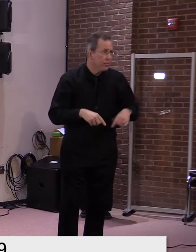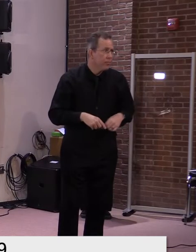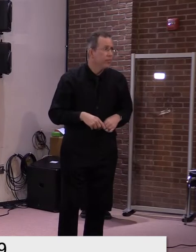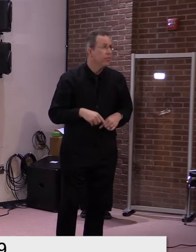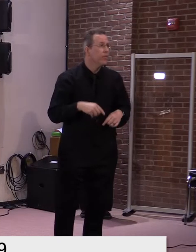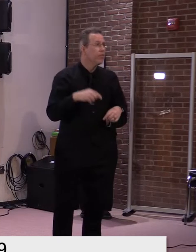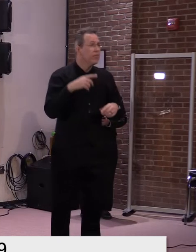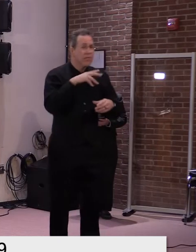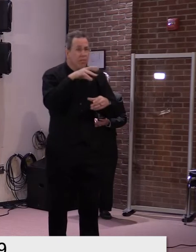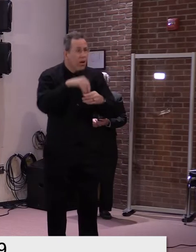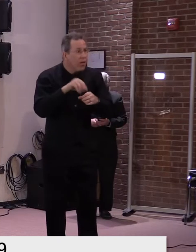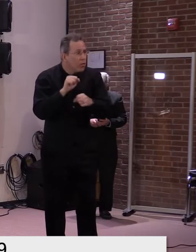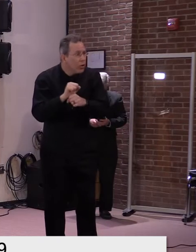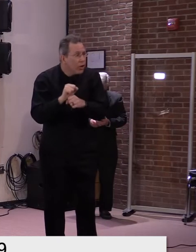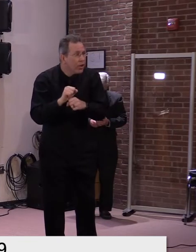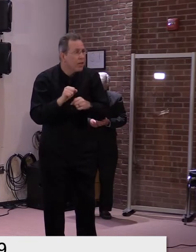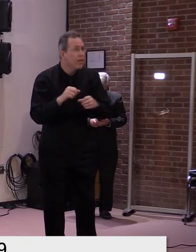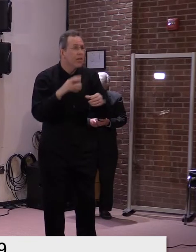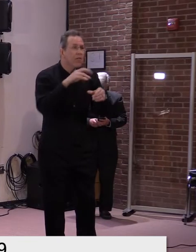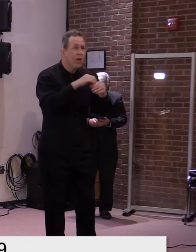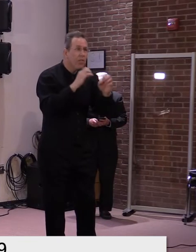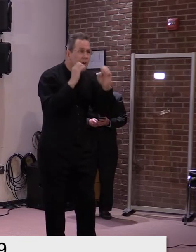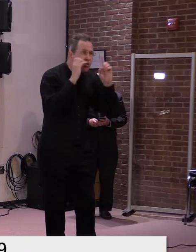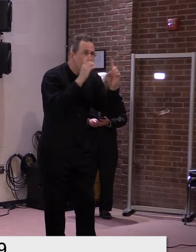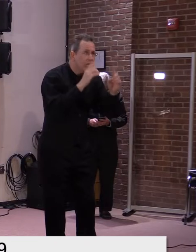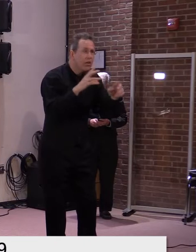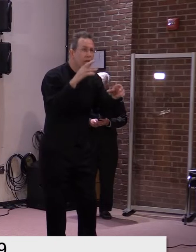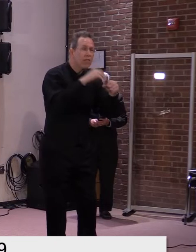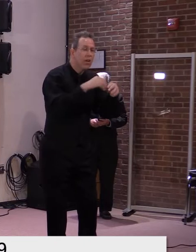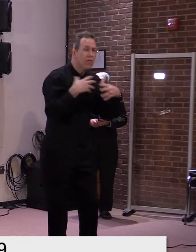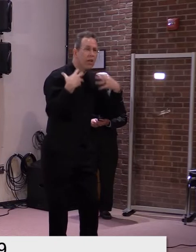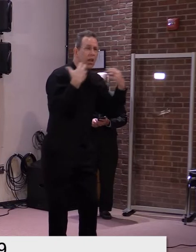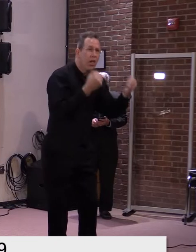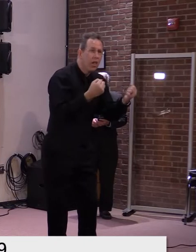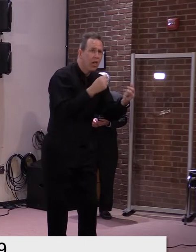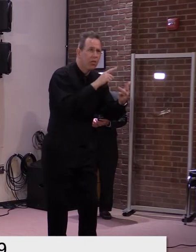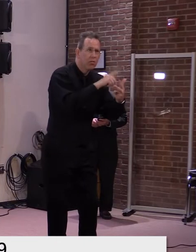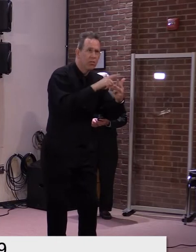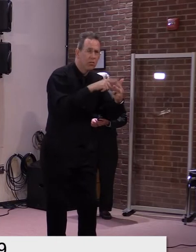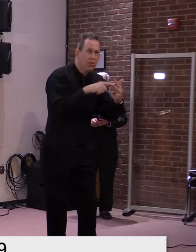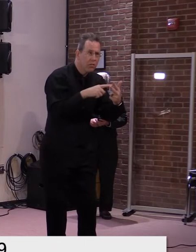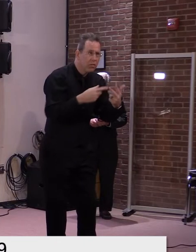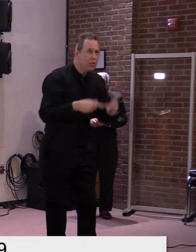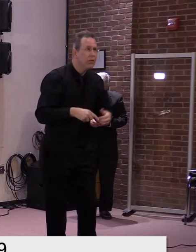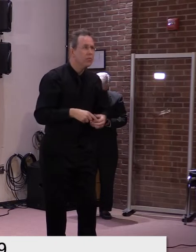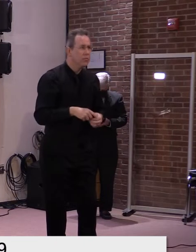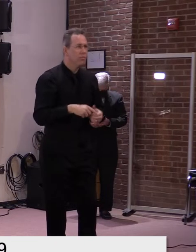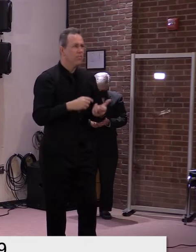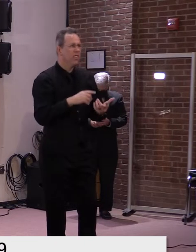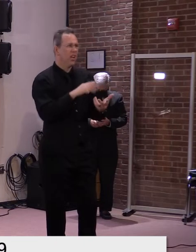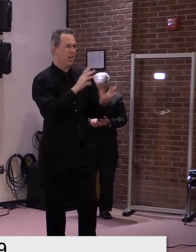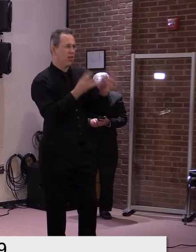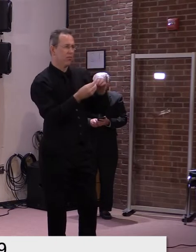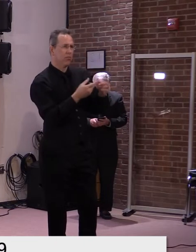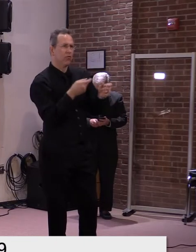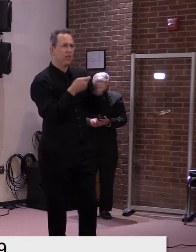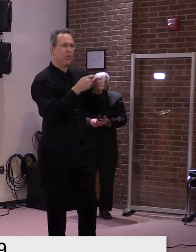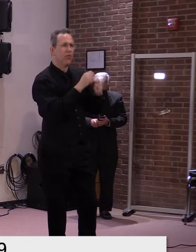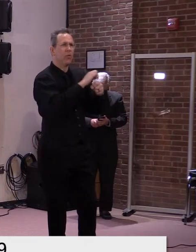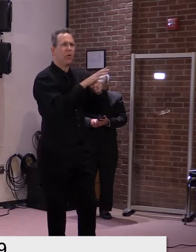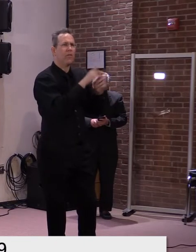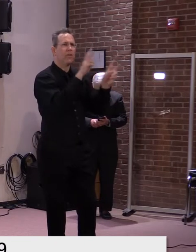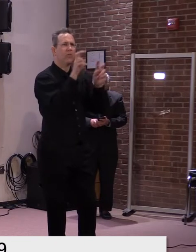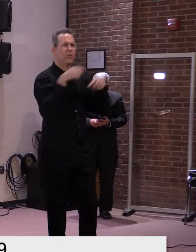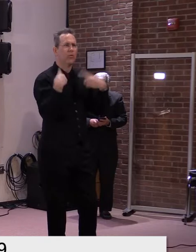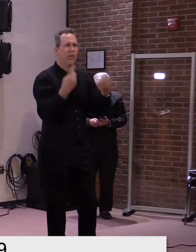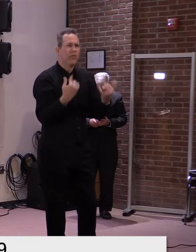health monitoring, including remote options, in response to the COVID emergency. Again, as